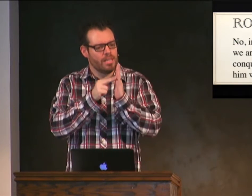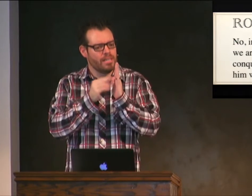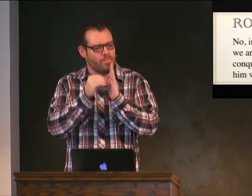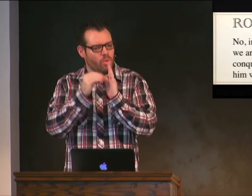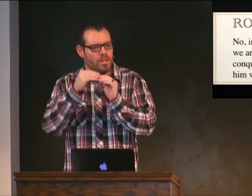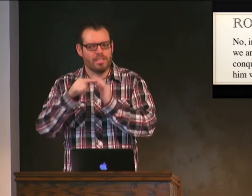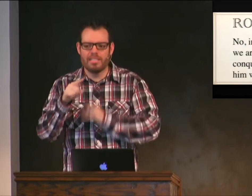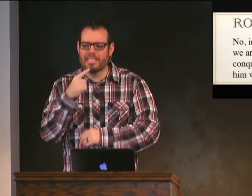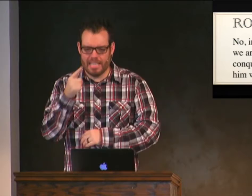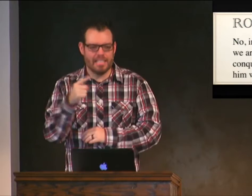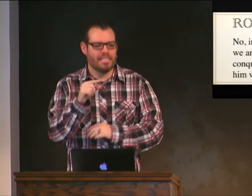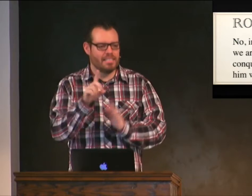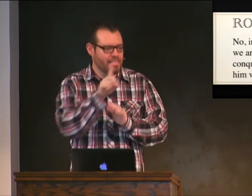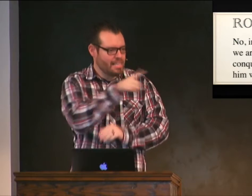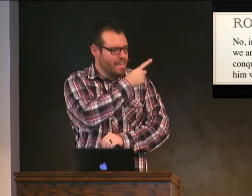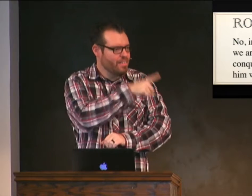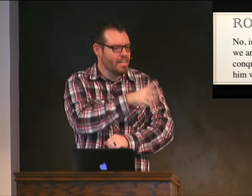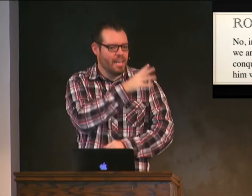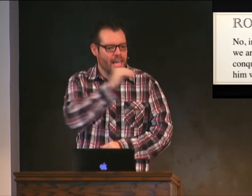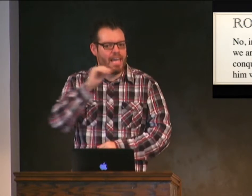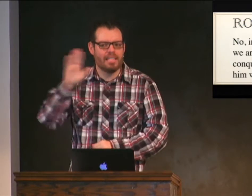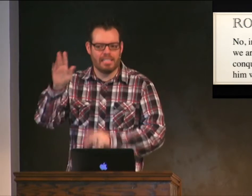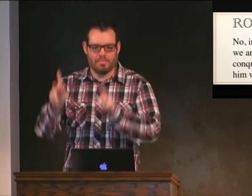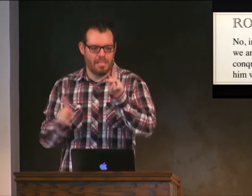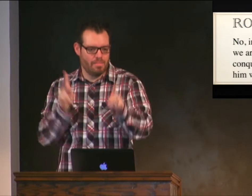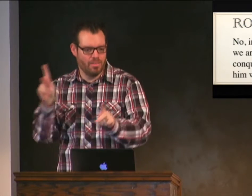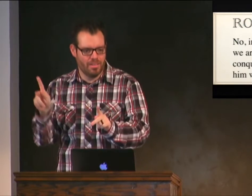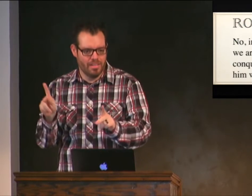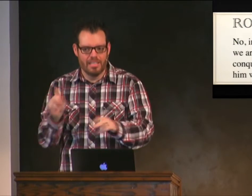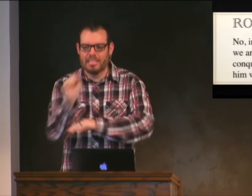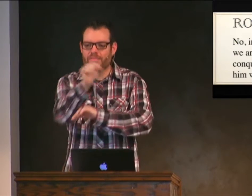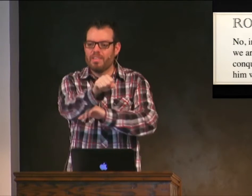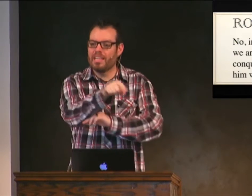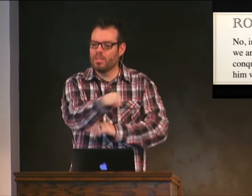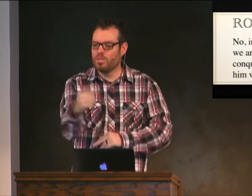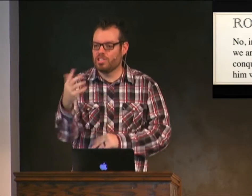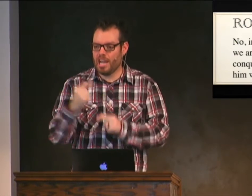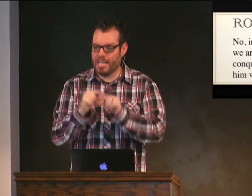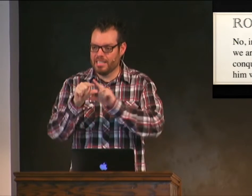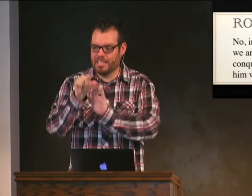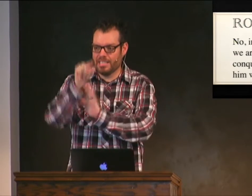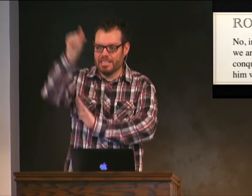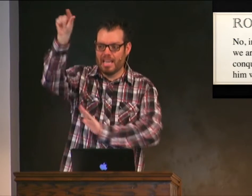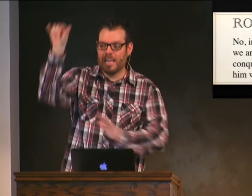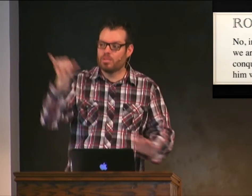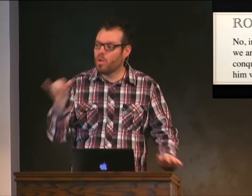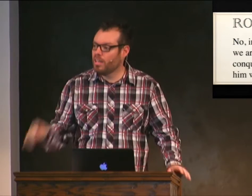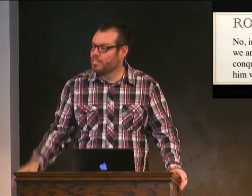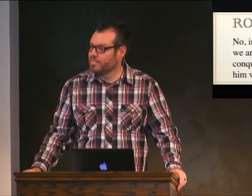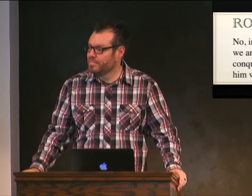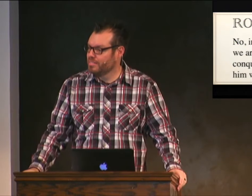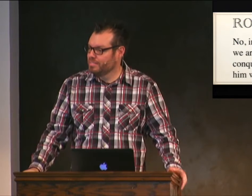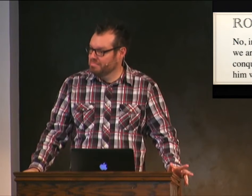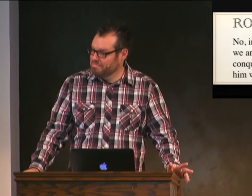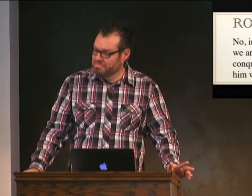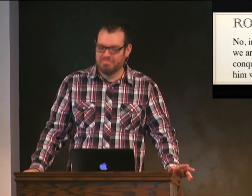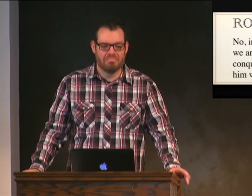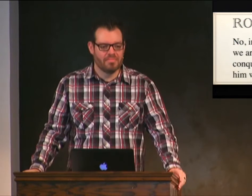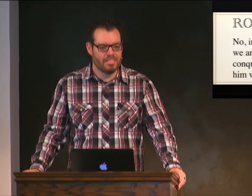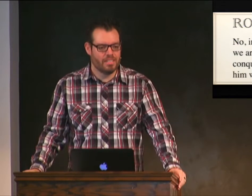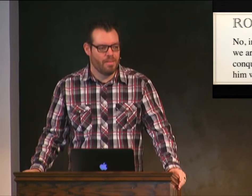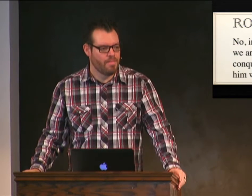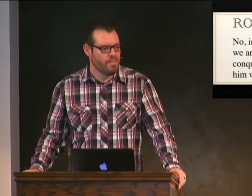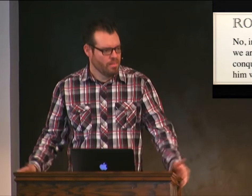If you read more in there, it says David and his people defeated those giants as well.